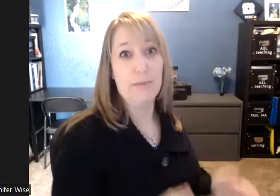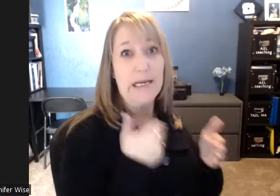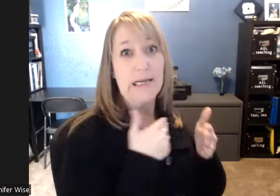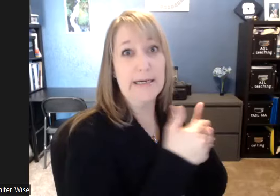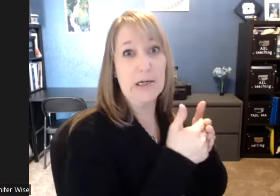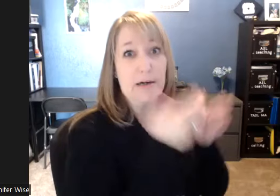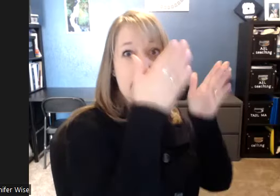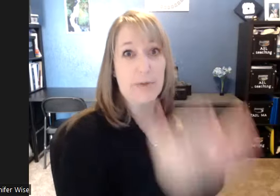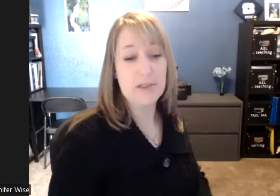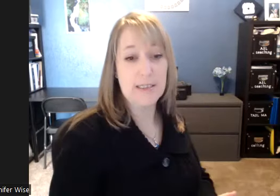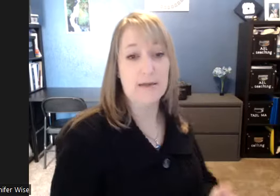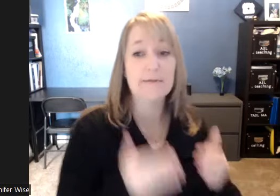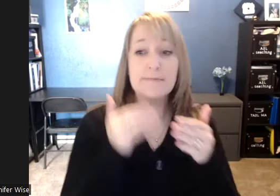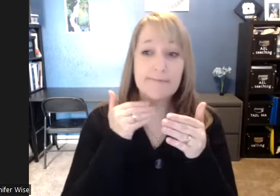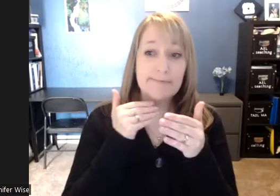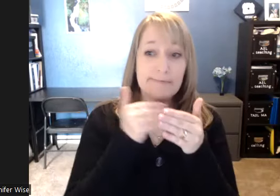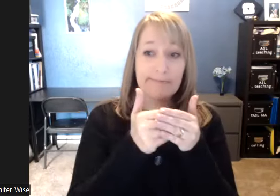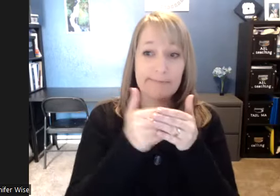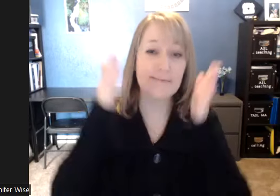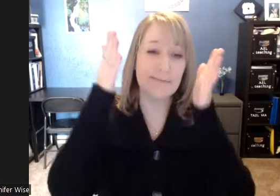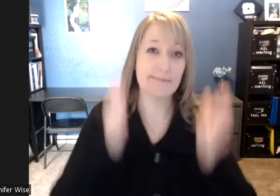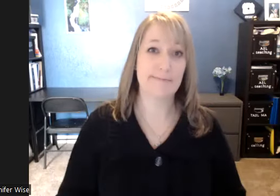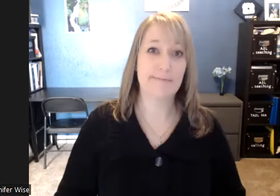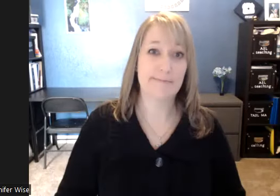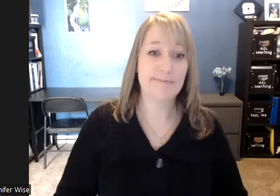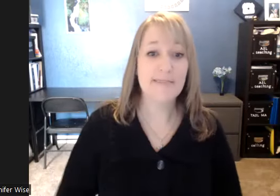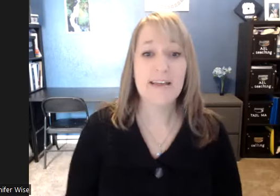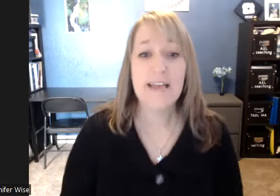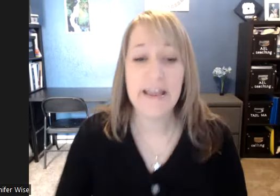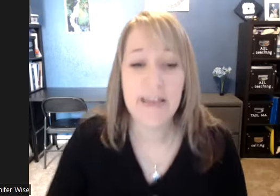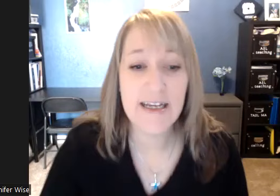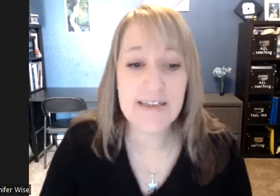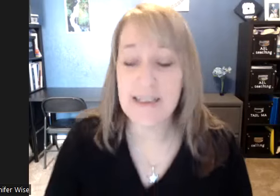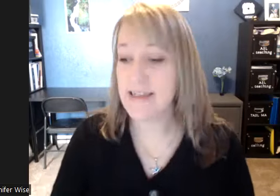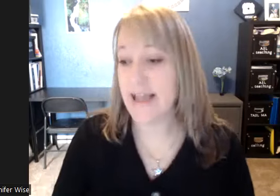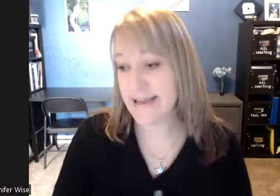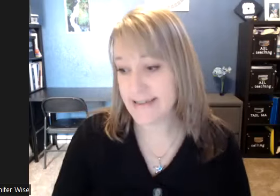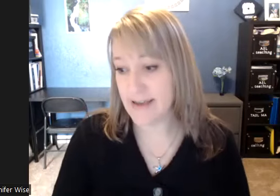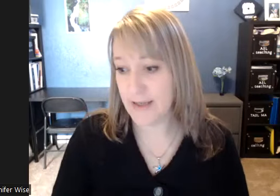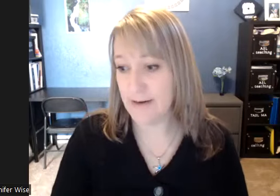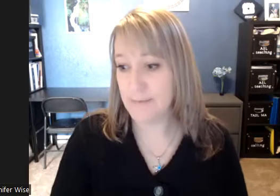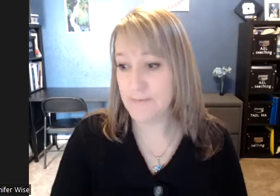my near person. And that is lesson 8.7.